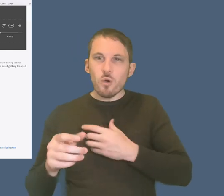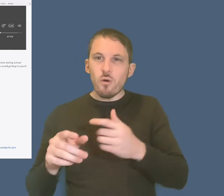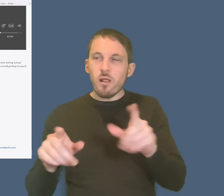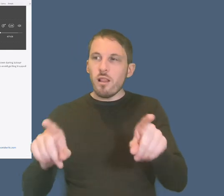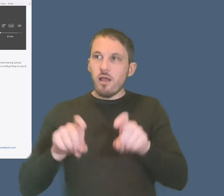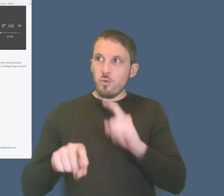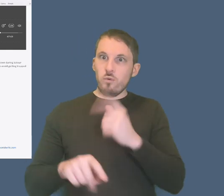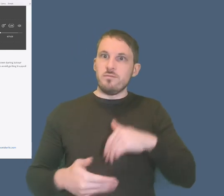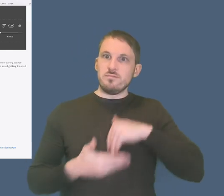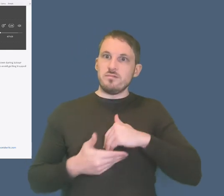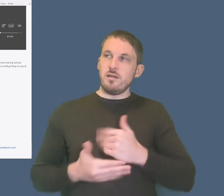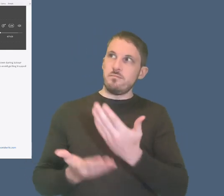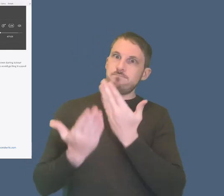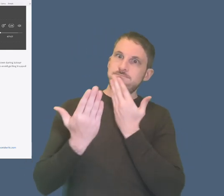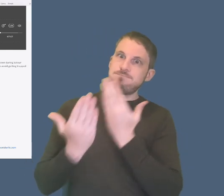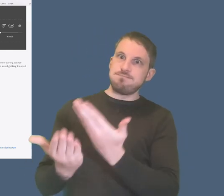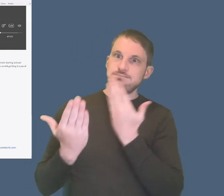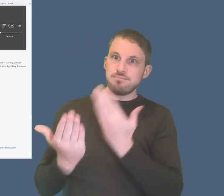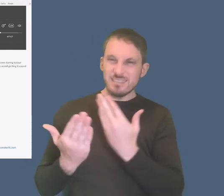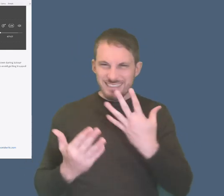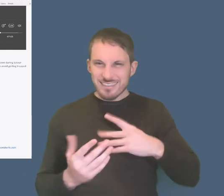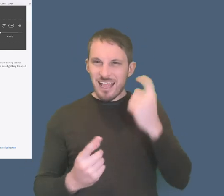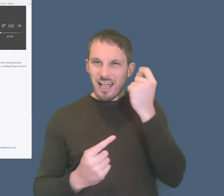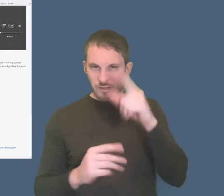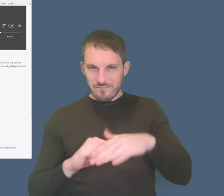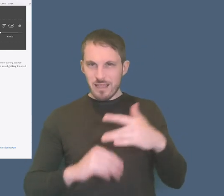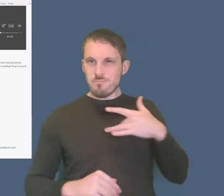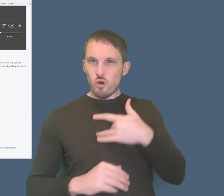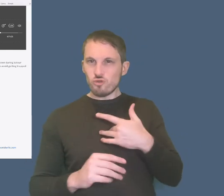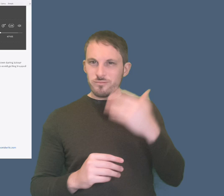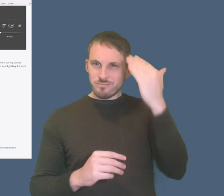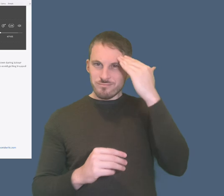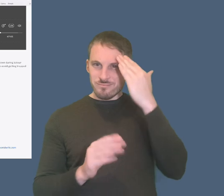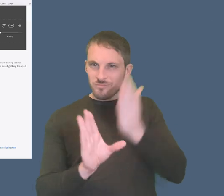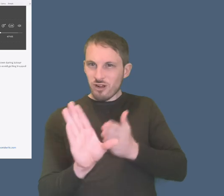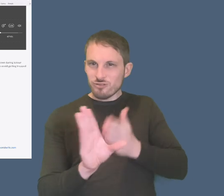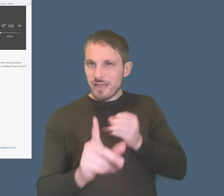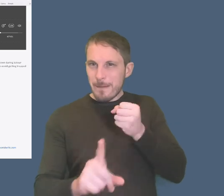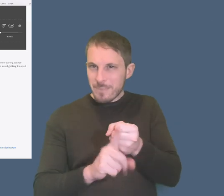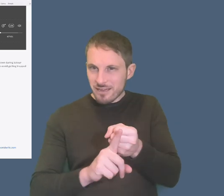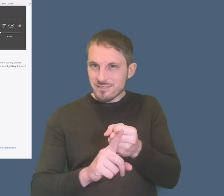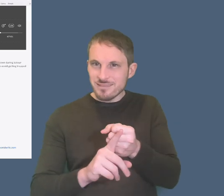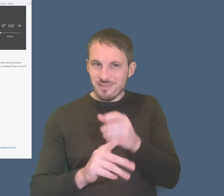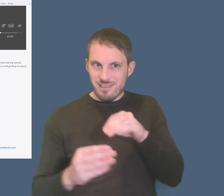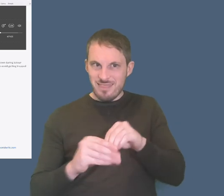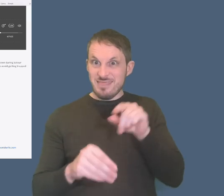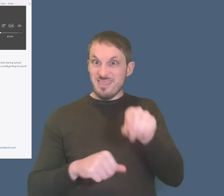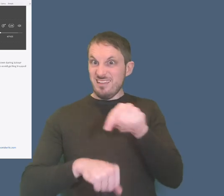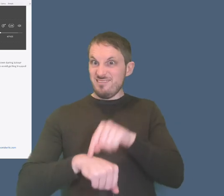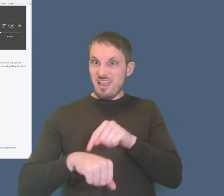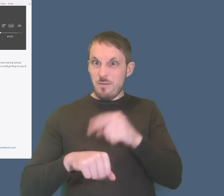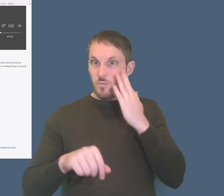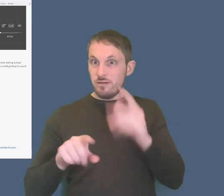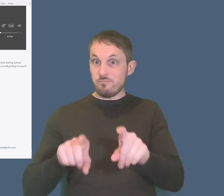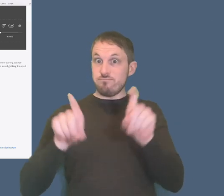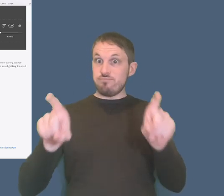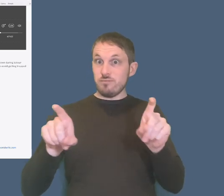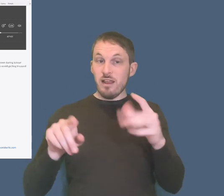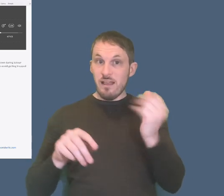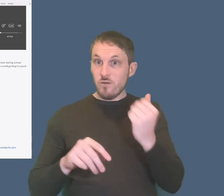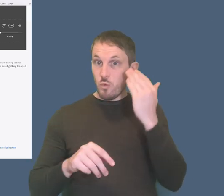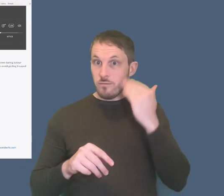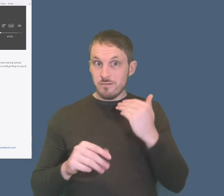consider the psychological impact of being in a lithotomy position in this time of birth, where women now have met